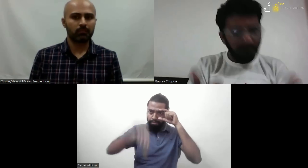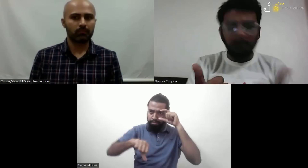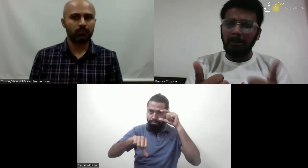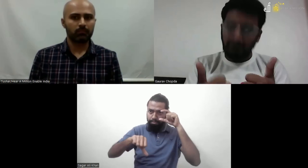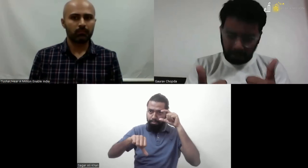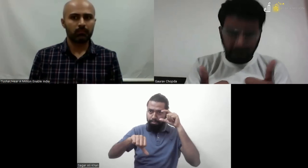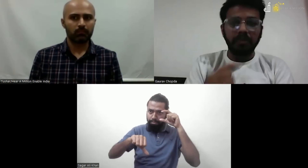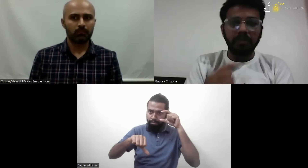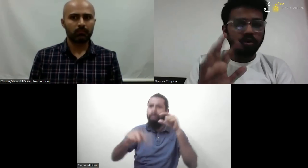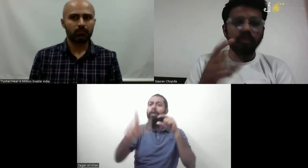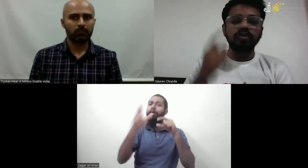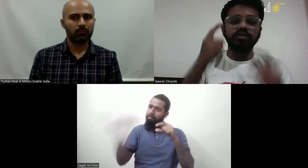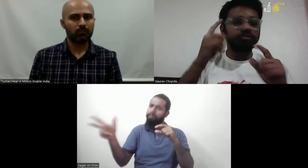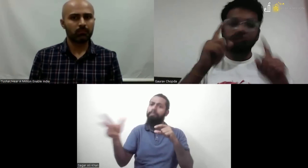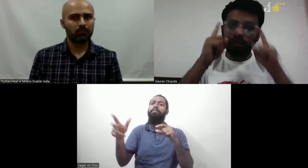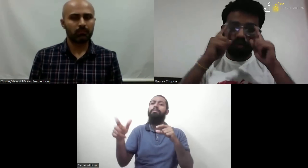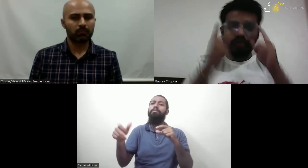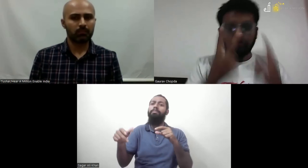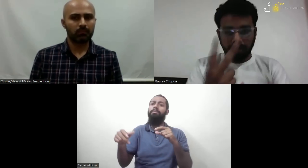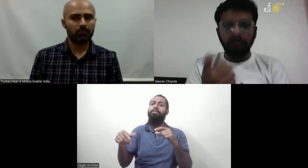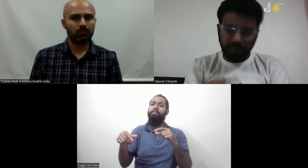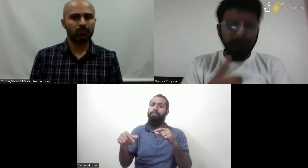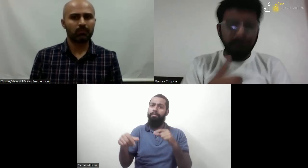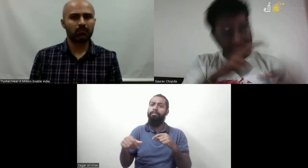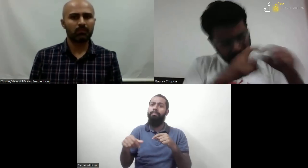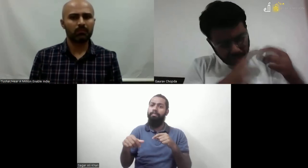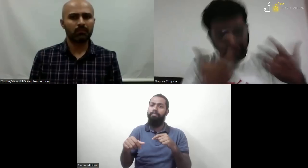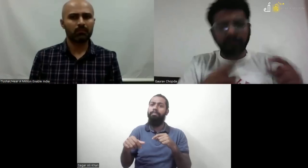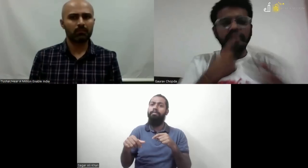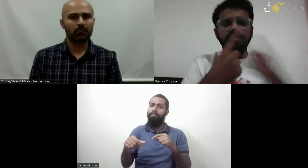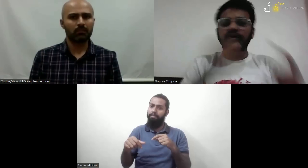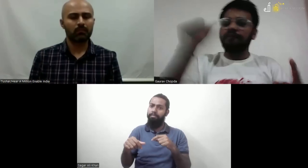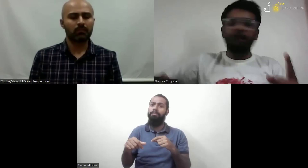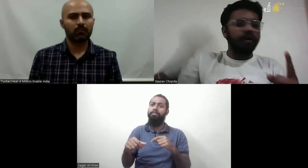can see with these spectacles. Yes, I can see.